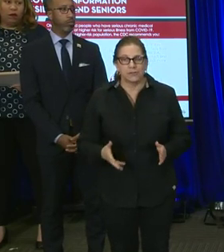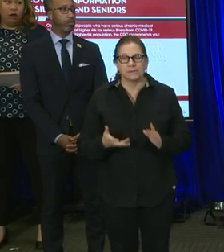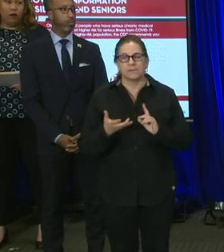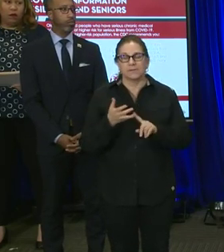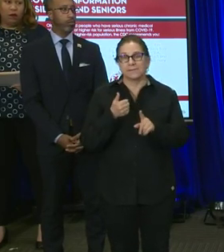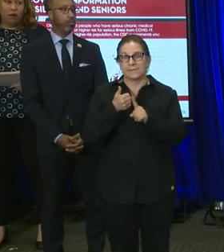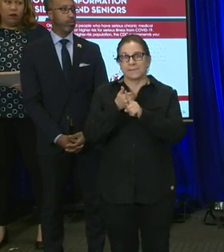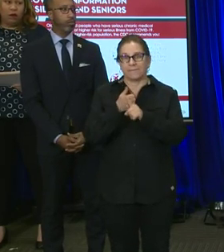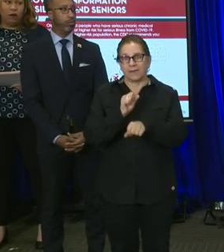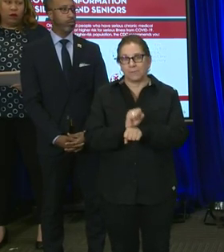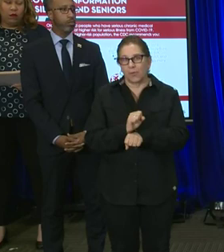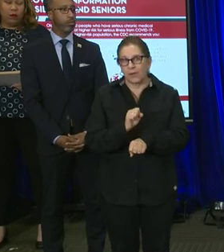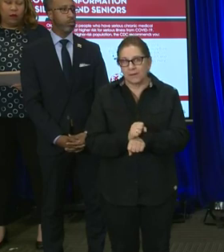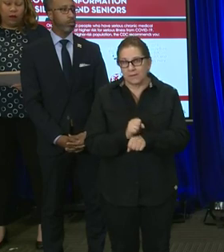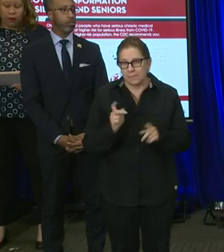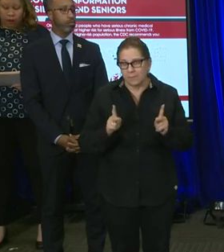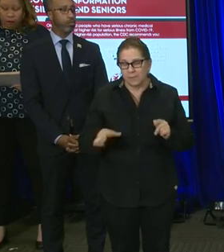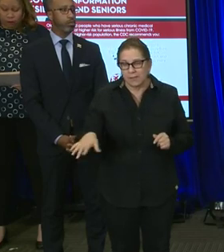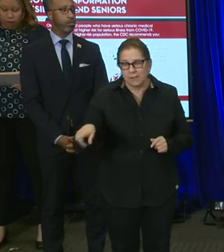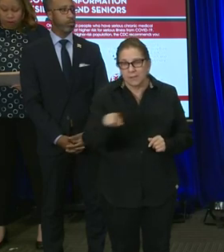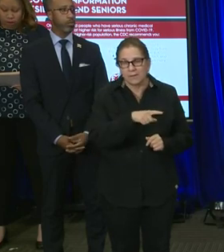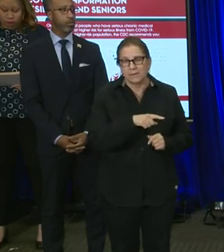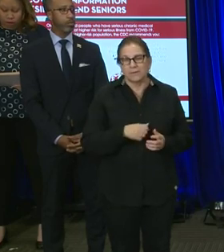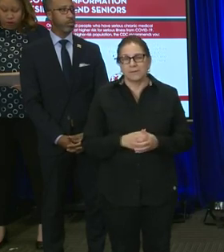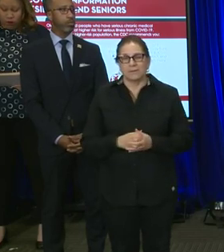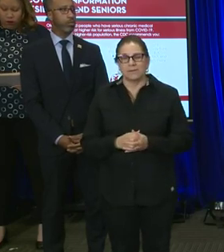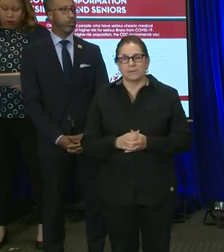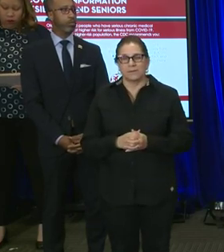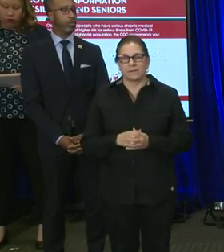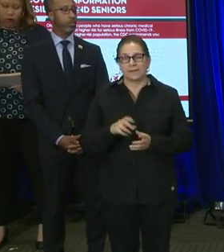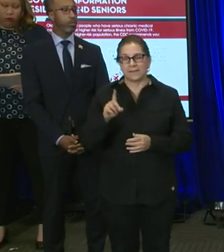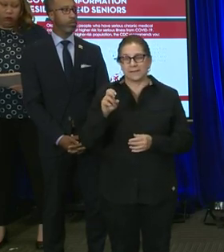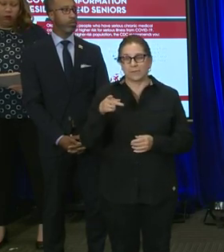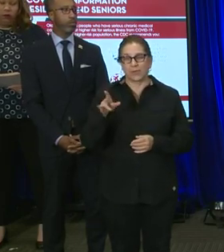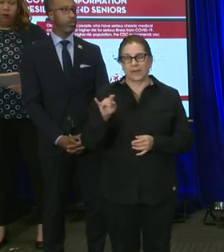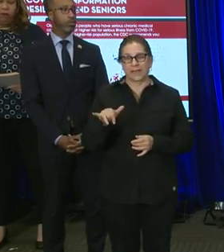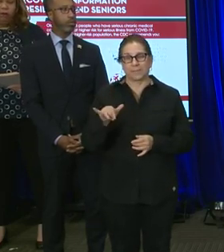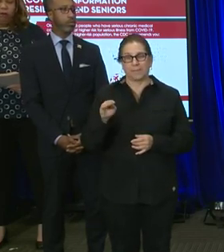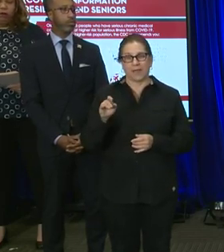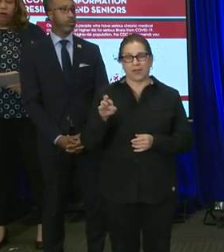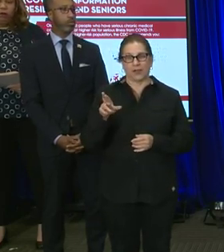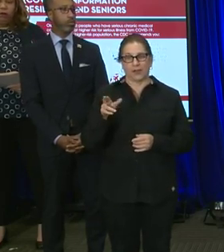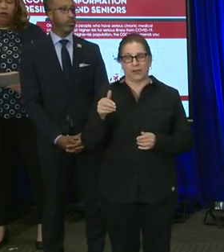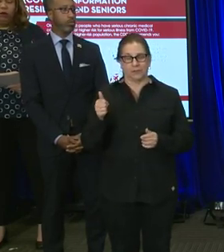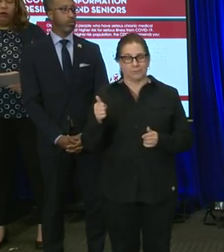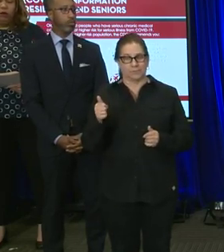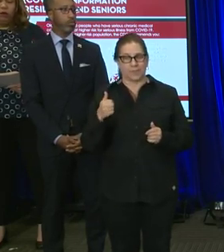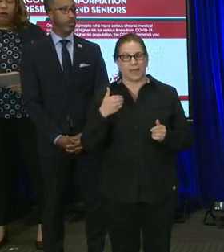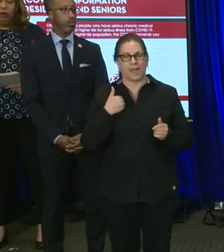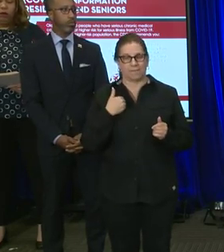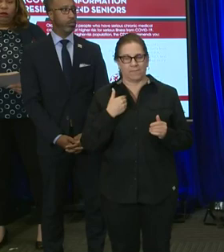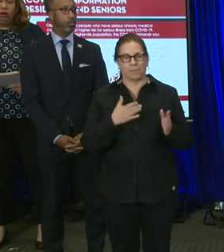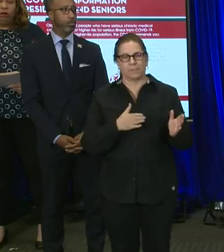administered by DMPED, the Deputy Mayor's Office for Planning and Economic Development. We're also working with our